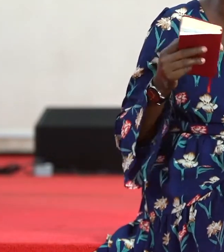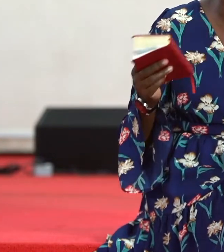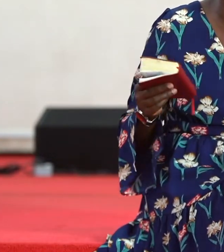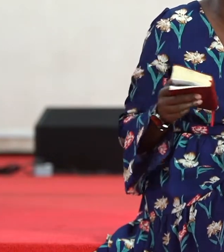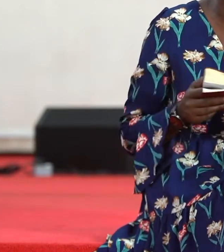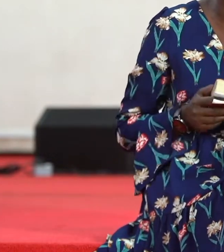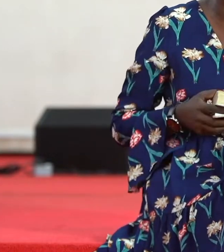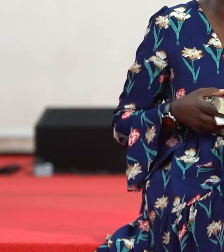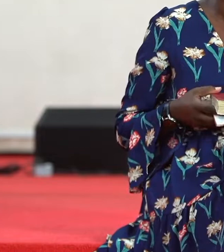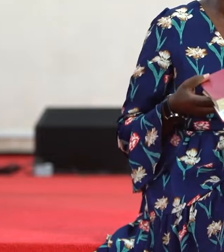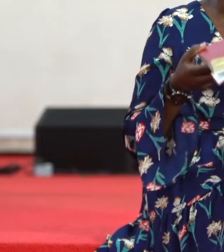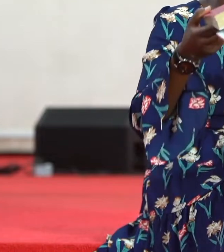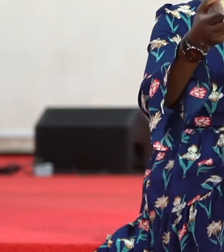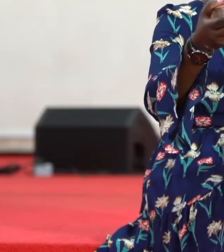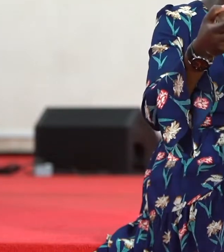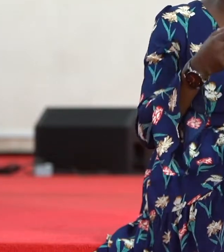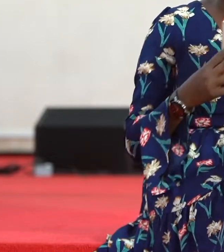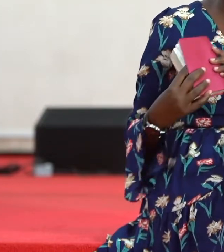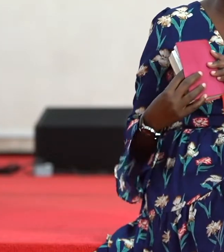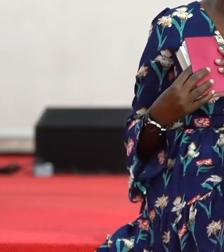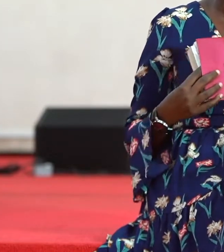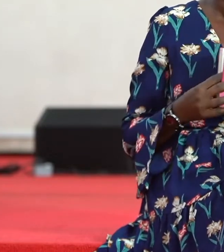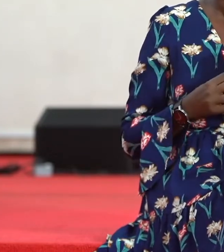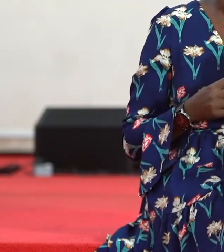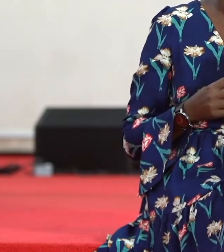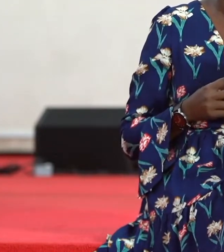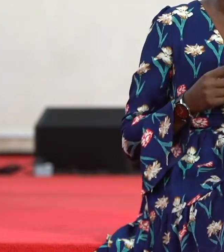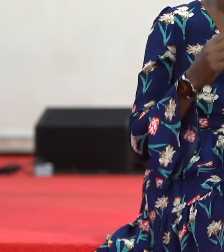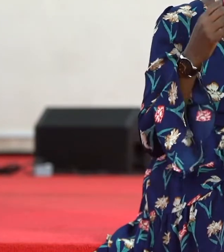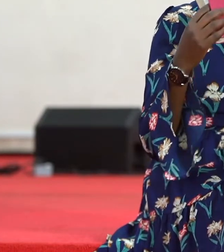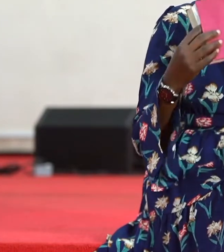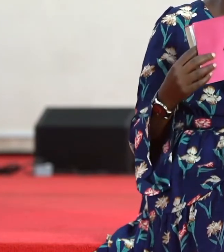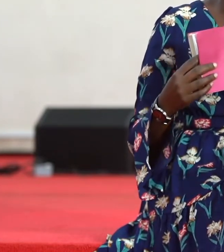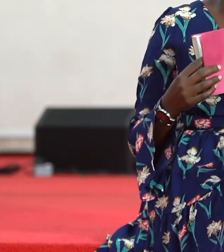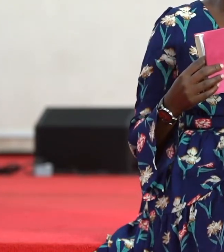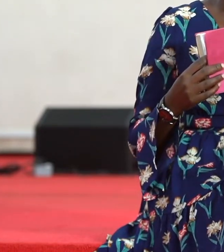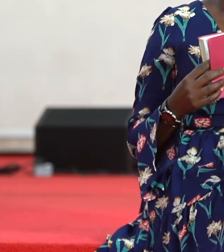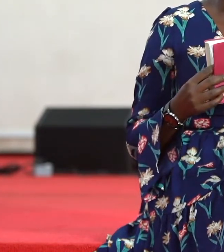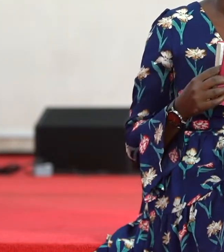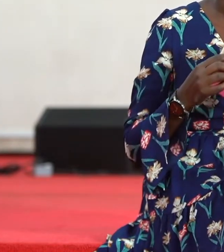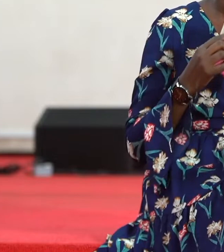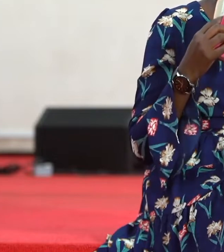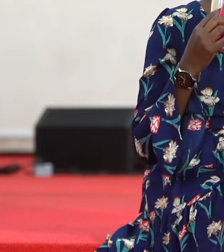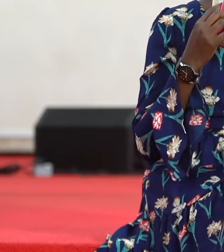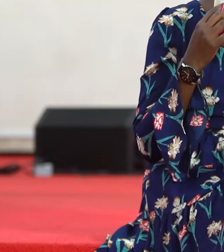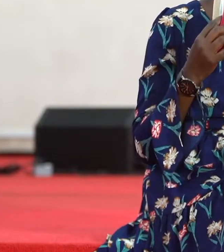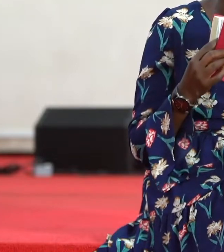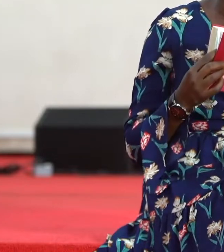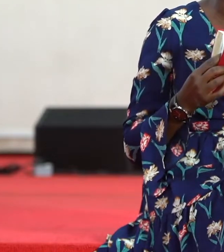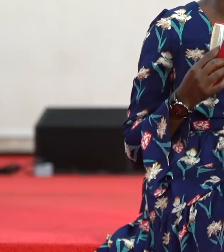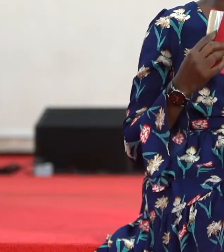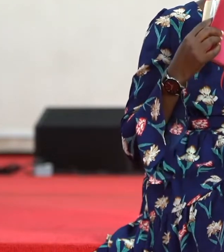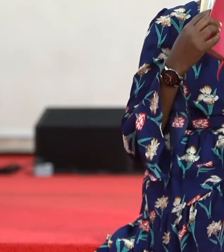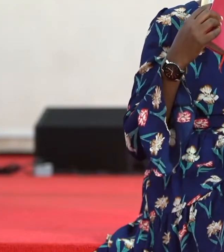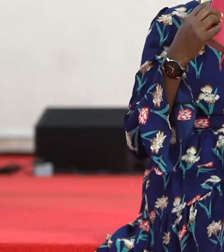this story about God is told in the Bible. And so having a Bible is